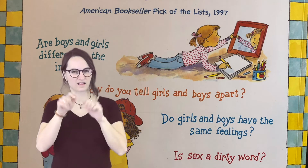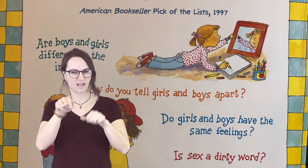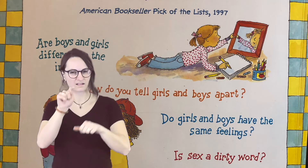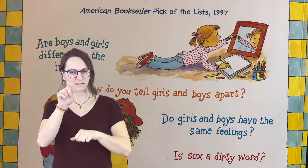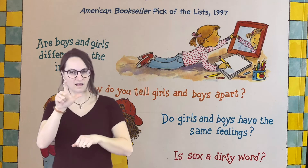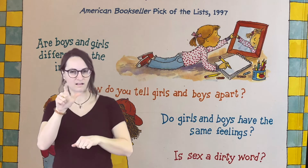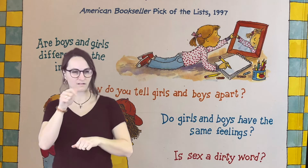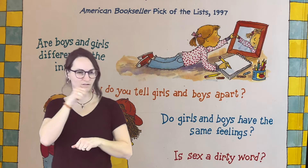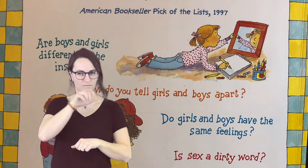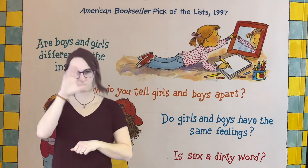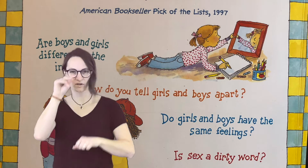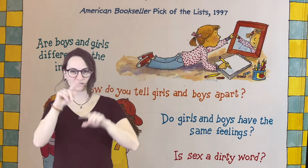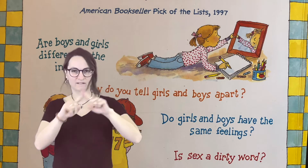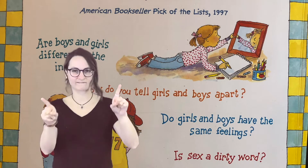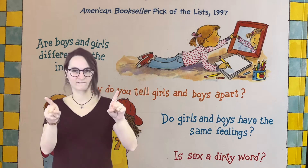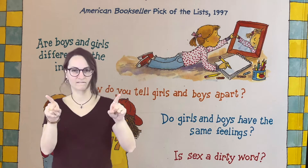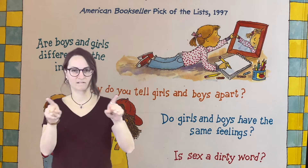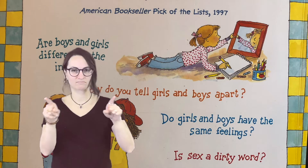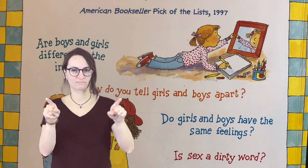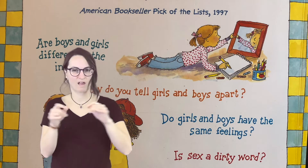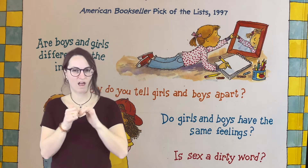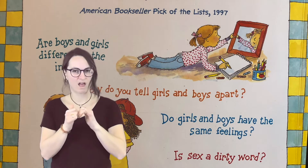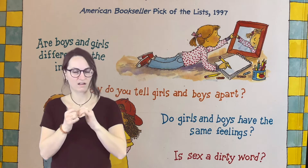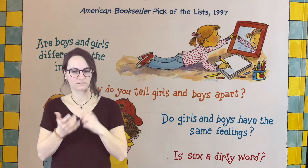How do you tell girls and boys apart?